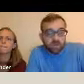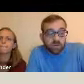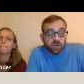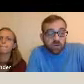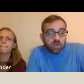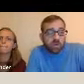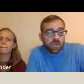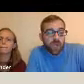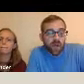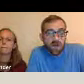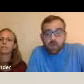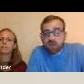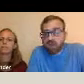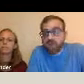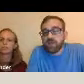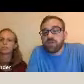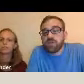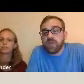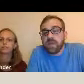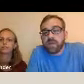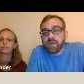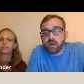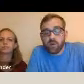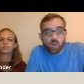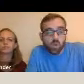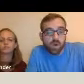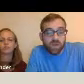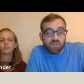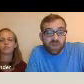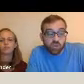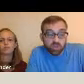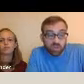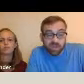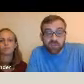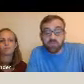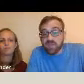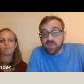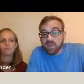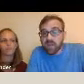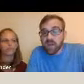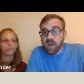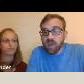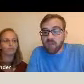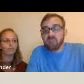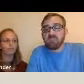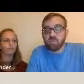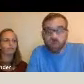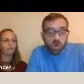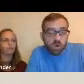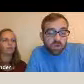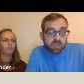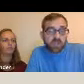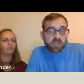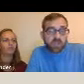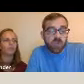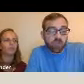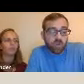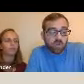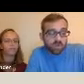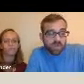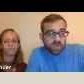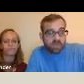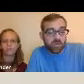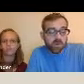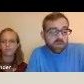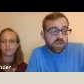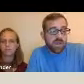us into Bible translation and tell you what that journey has been like, and, you know, what our experience on the Global